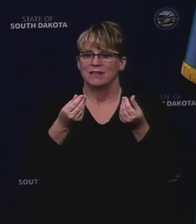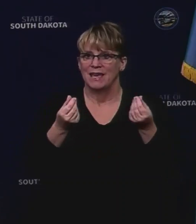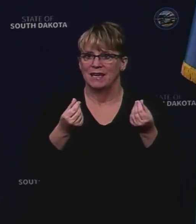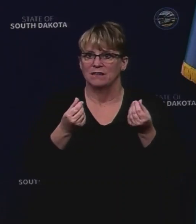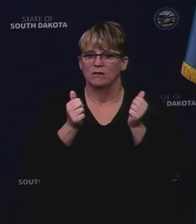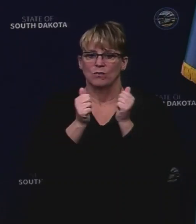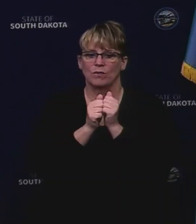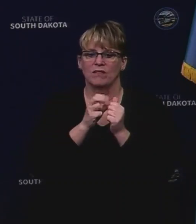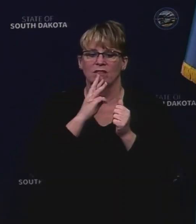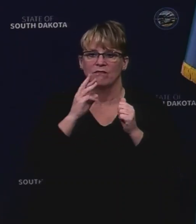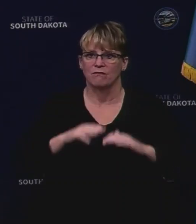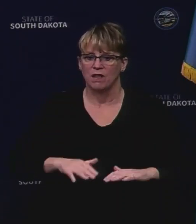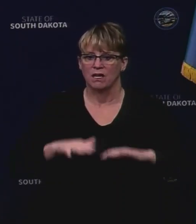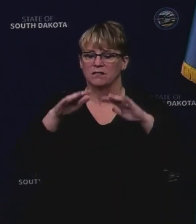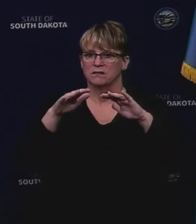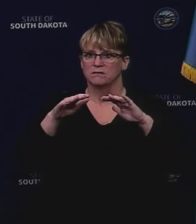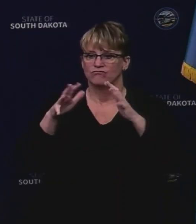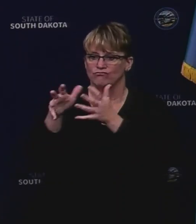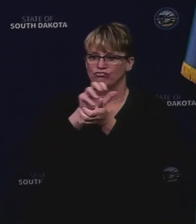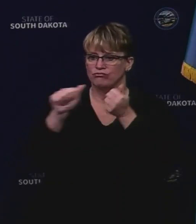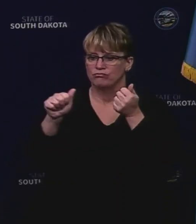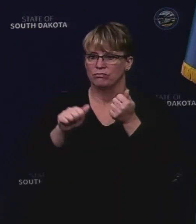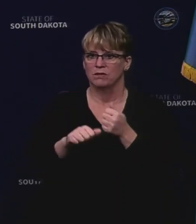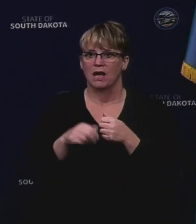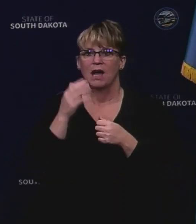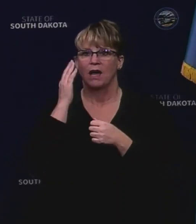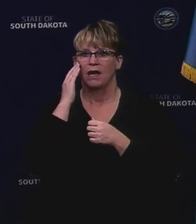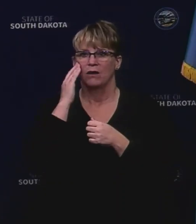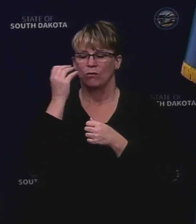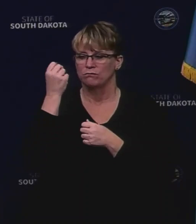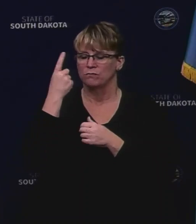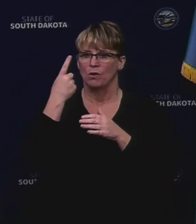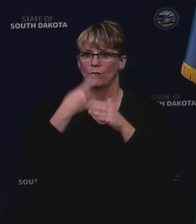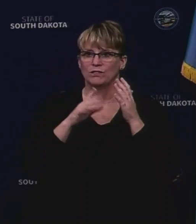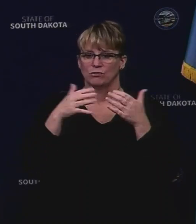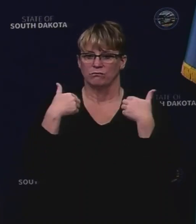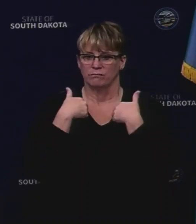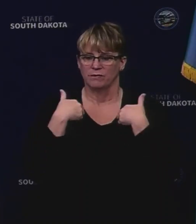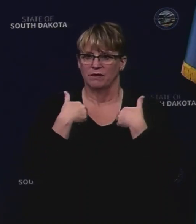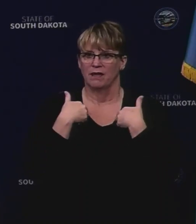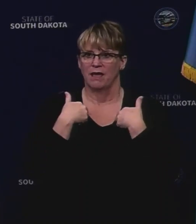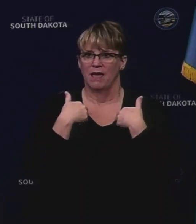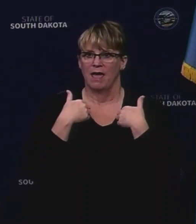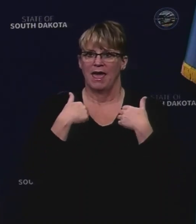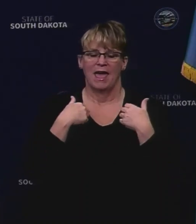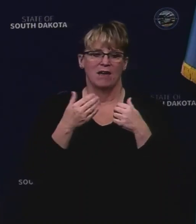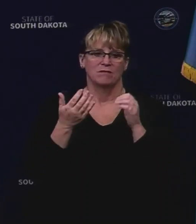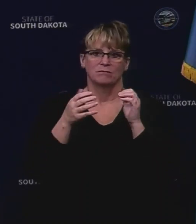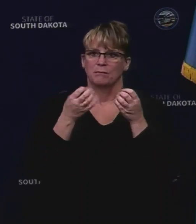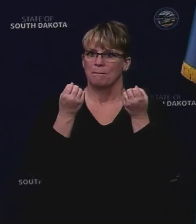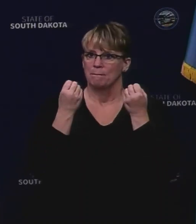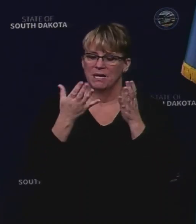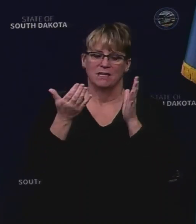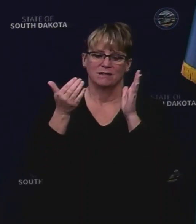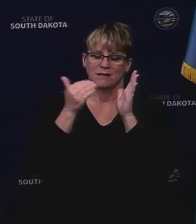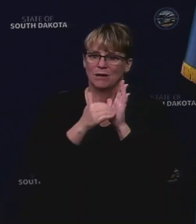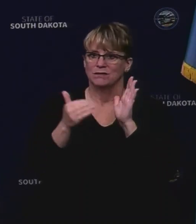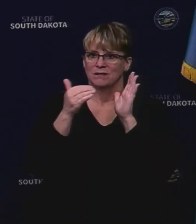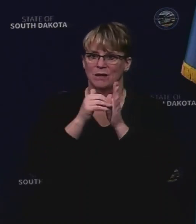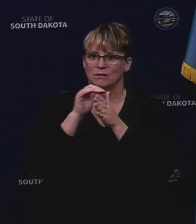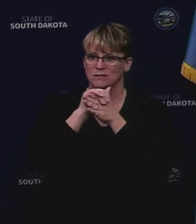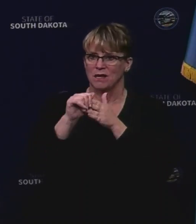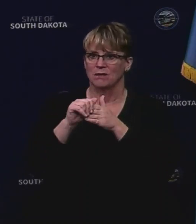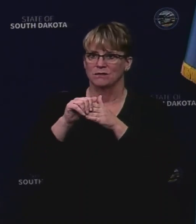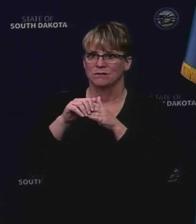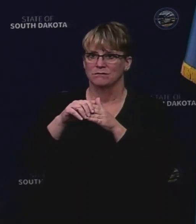weather. I know what it's like to watch your livestock go through a storm and have tens of thousands of dollars of losses in a year because